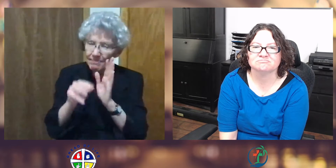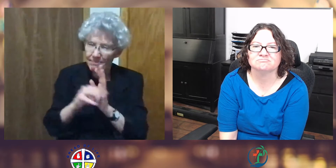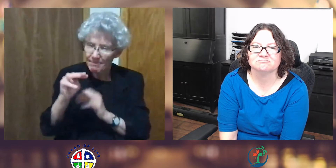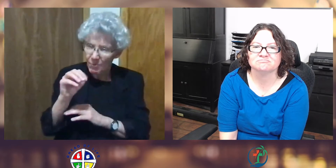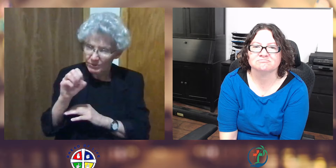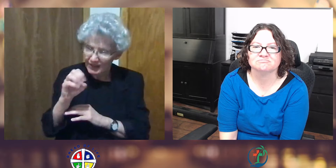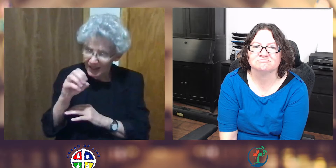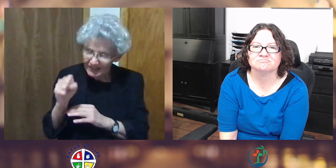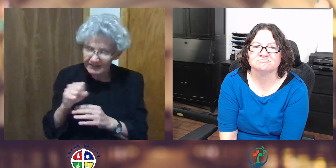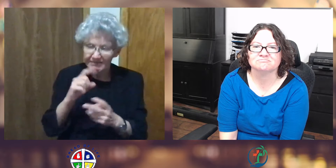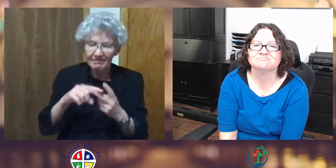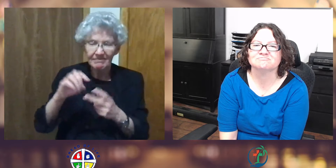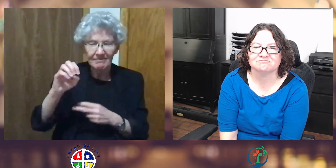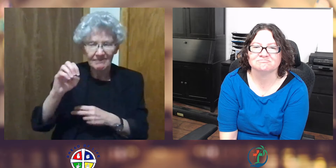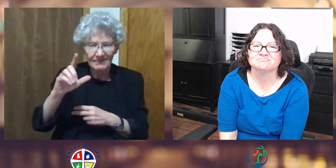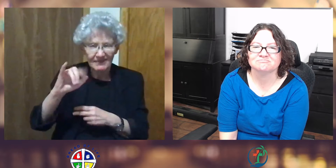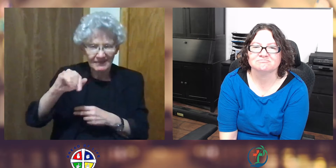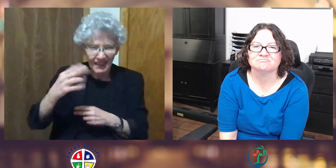Mine is also short.